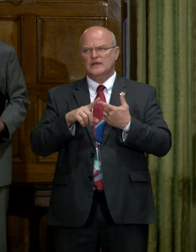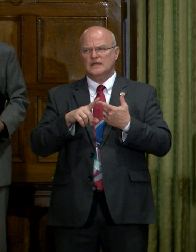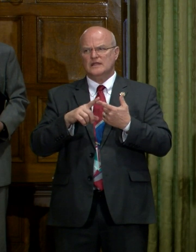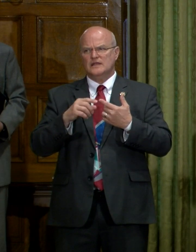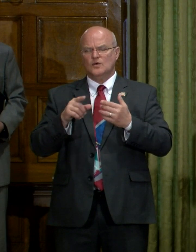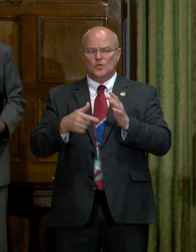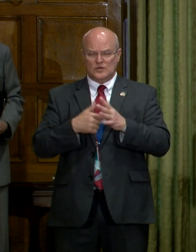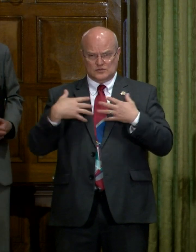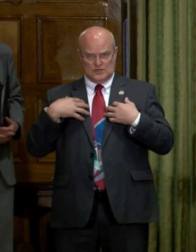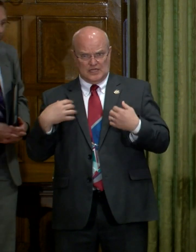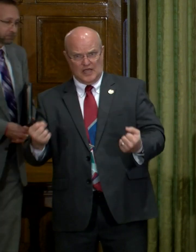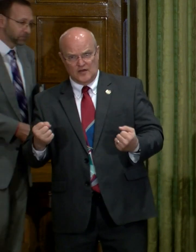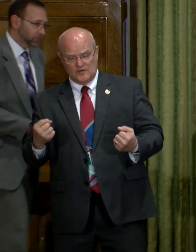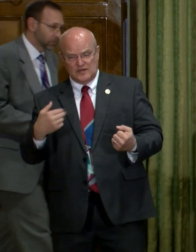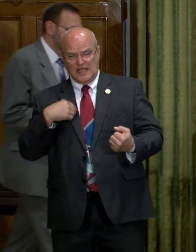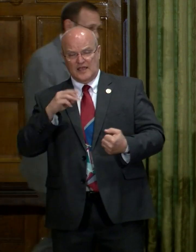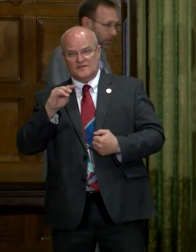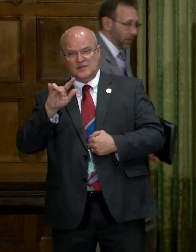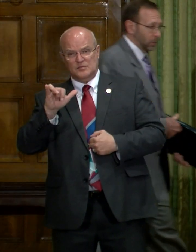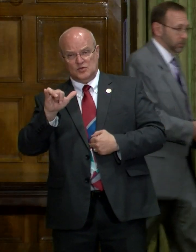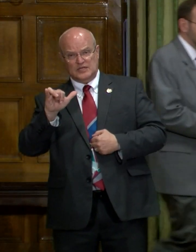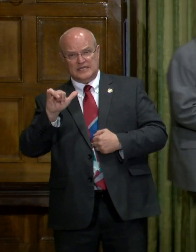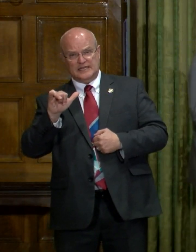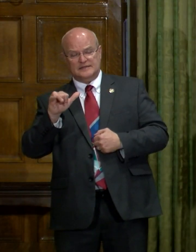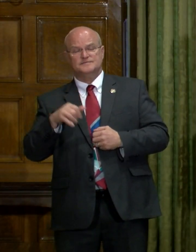an immunity to it?